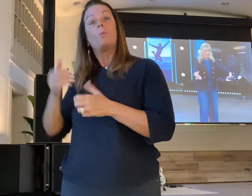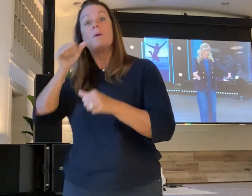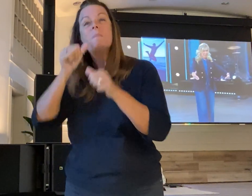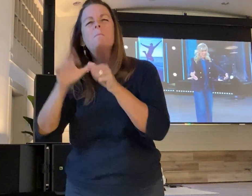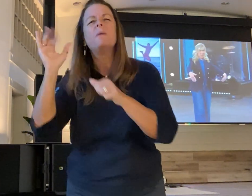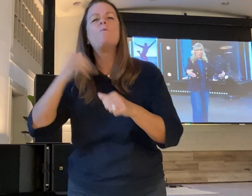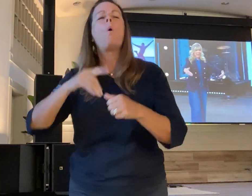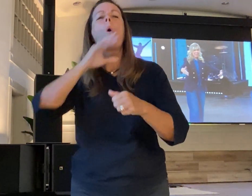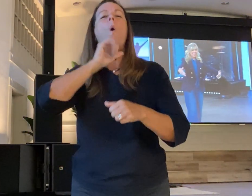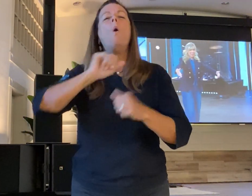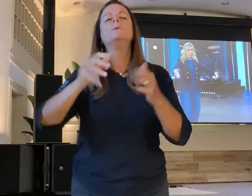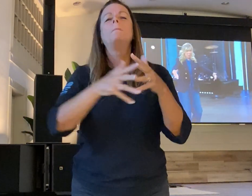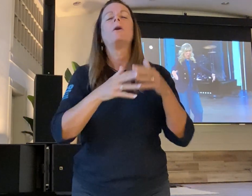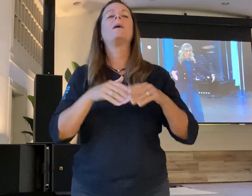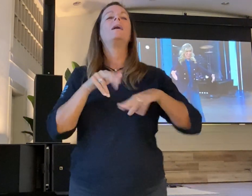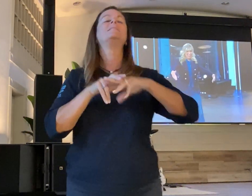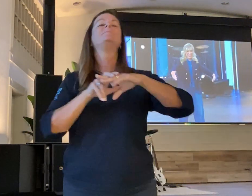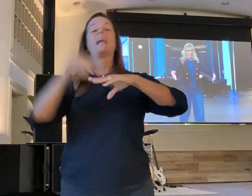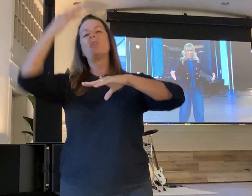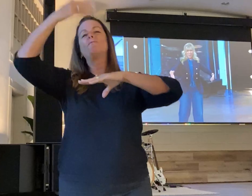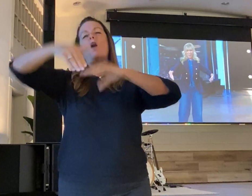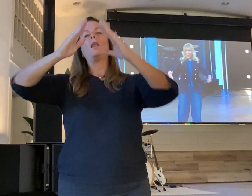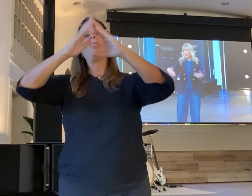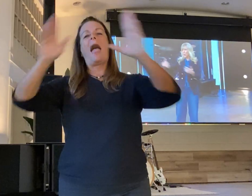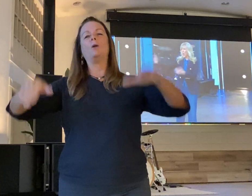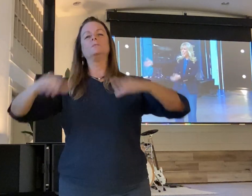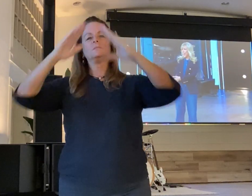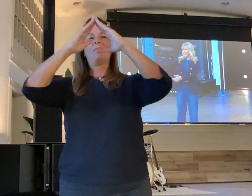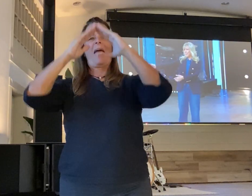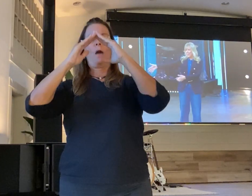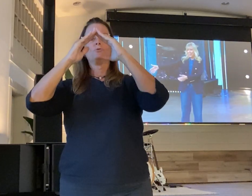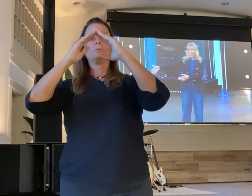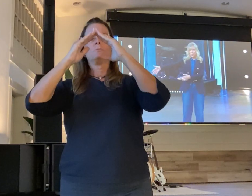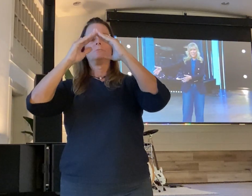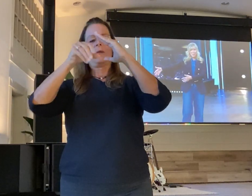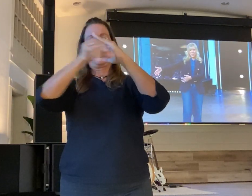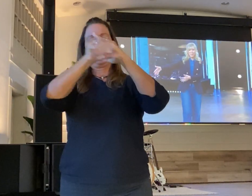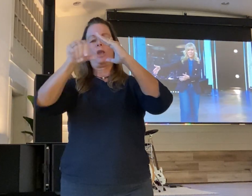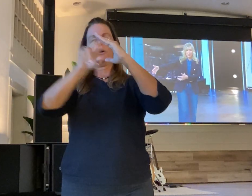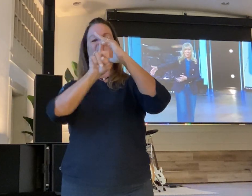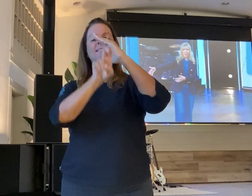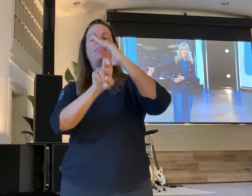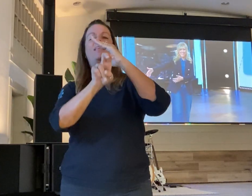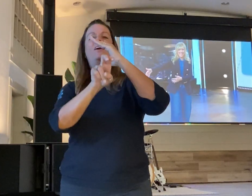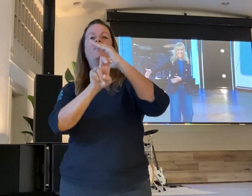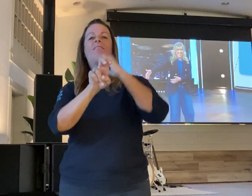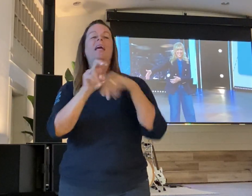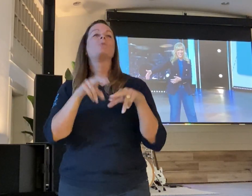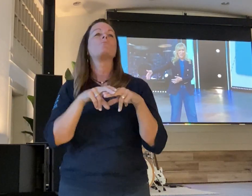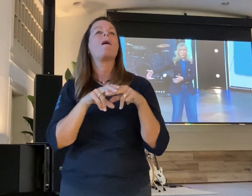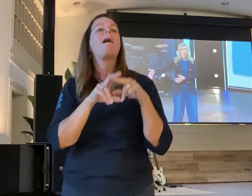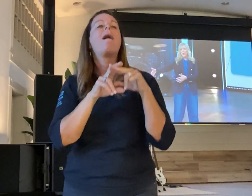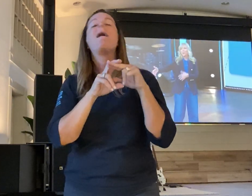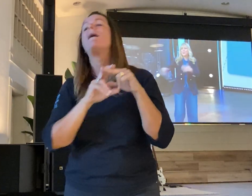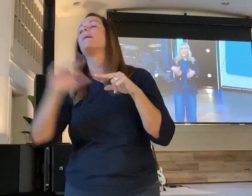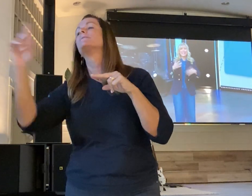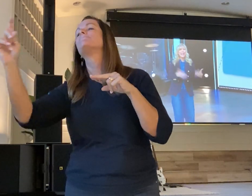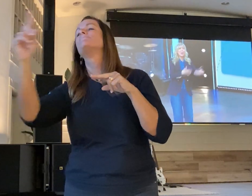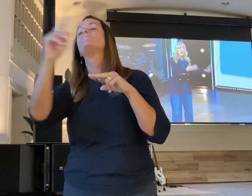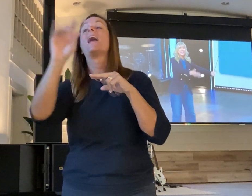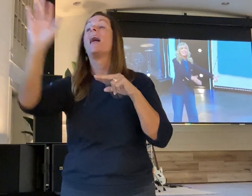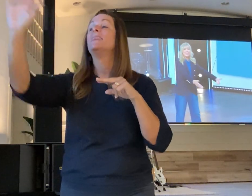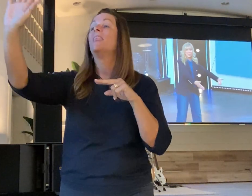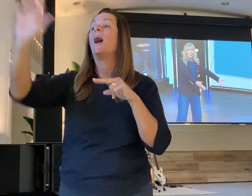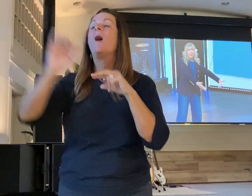porches, right? Long nights on the front porch for long nights with Netflix marathons.